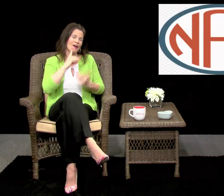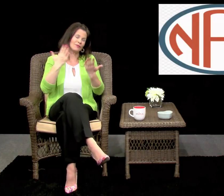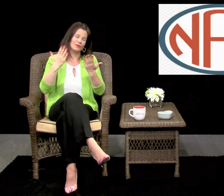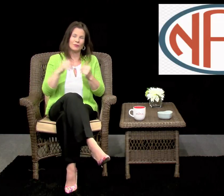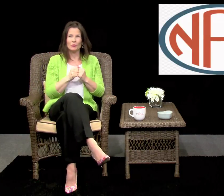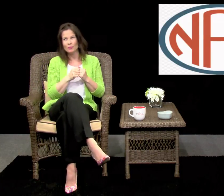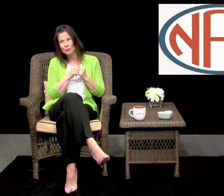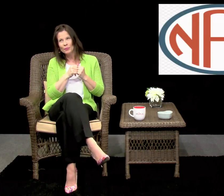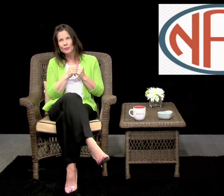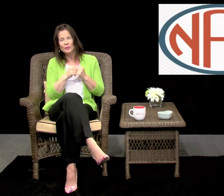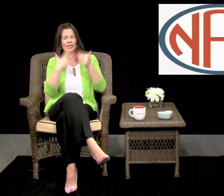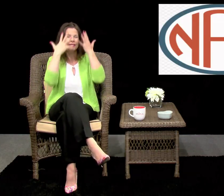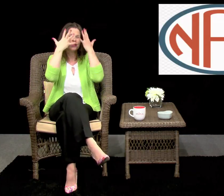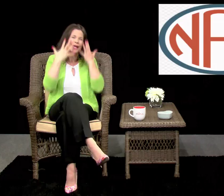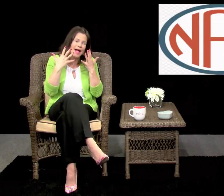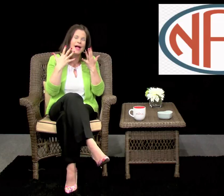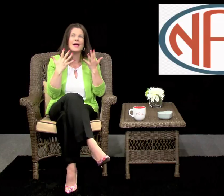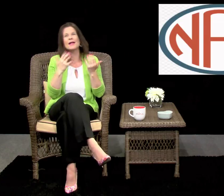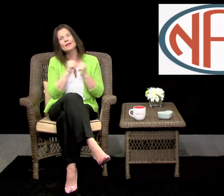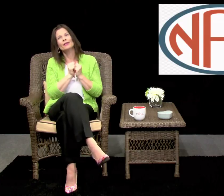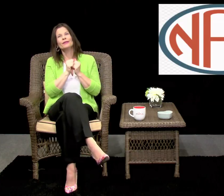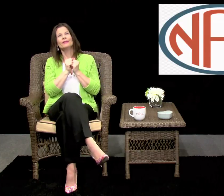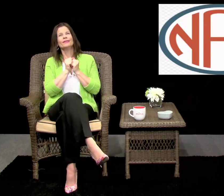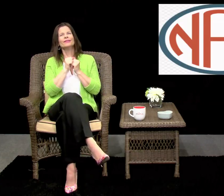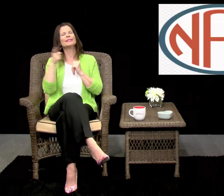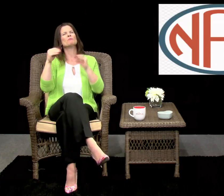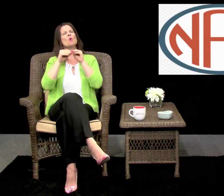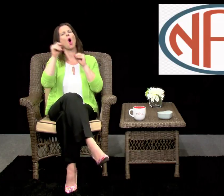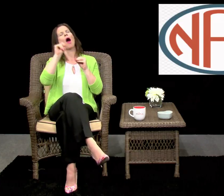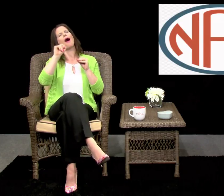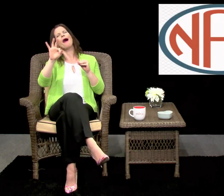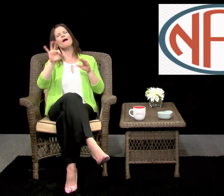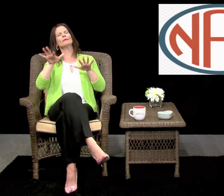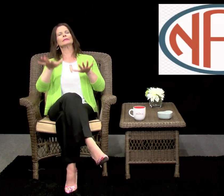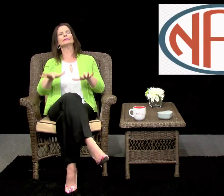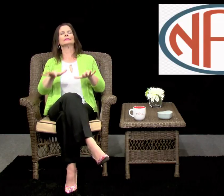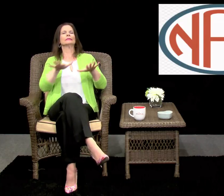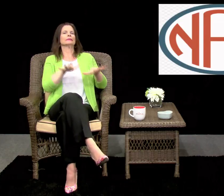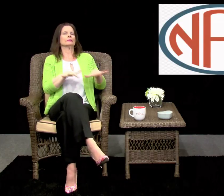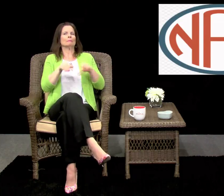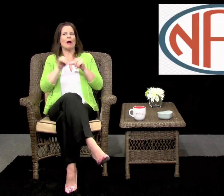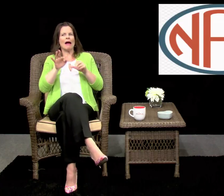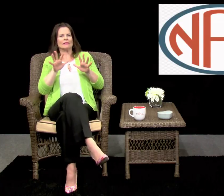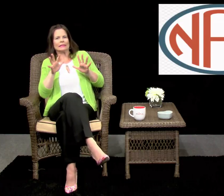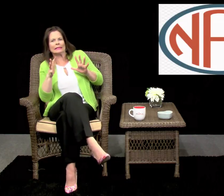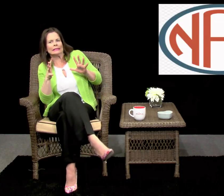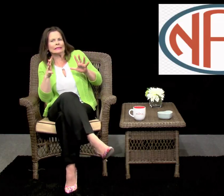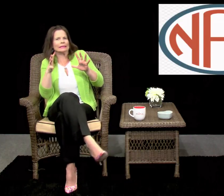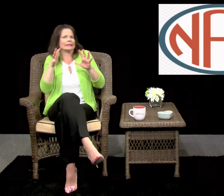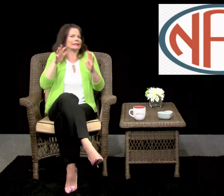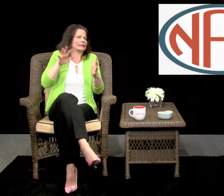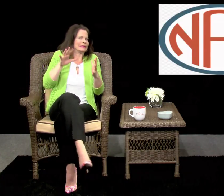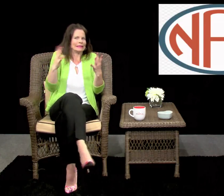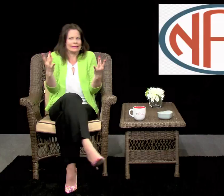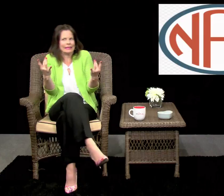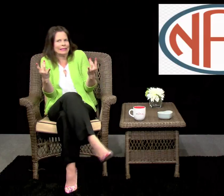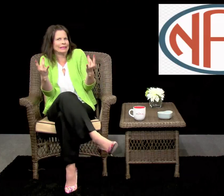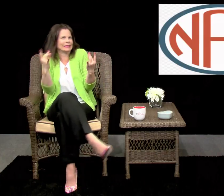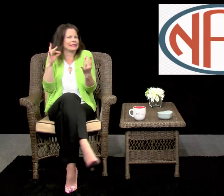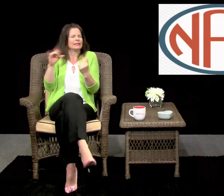the National Association of the Deaf, well, unfortunately, they're taking a more laid-back approach.